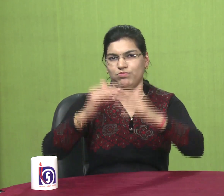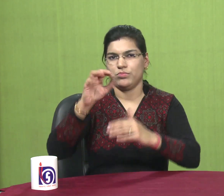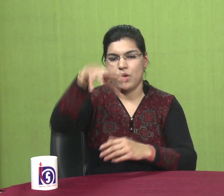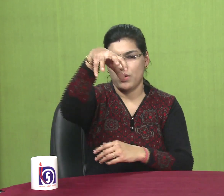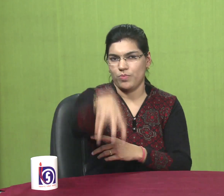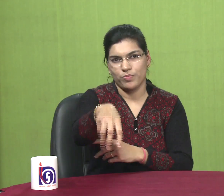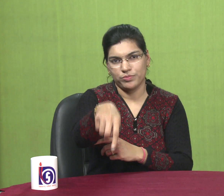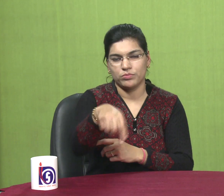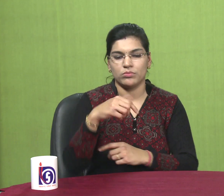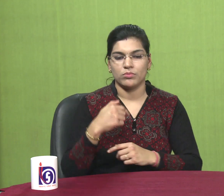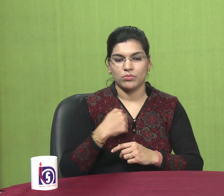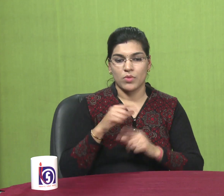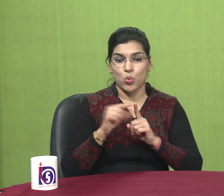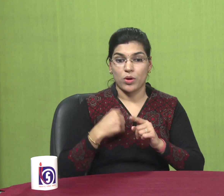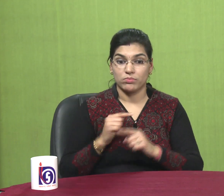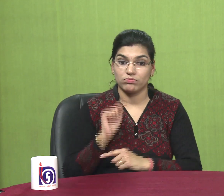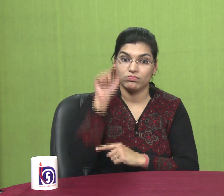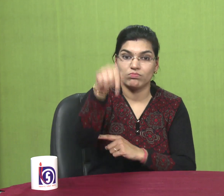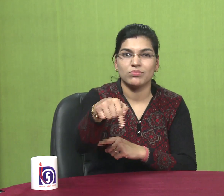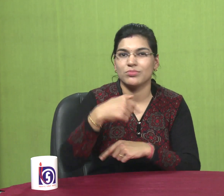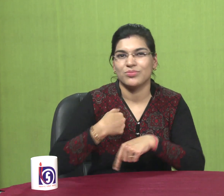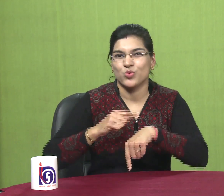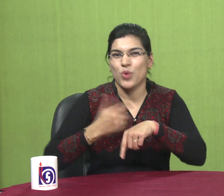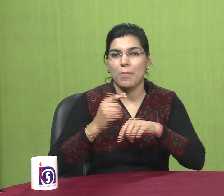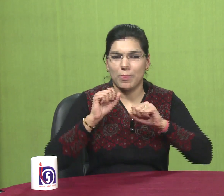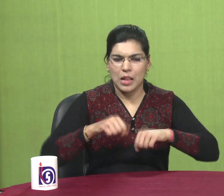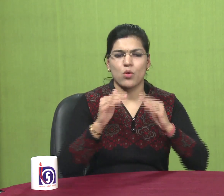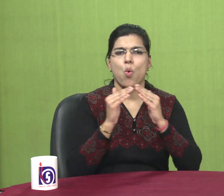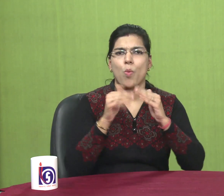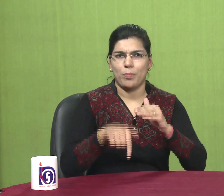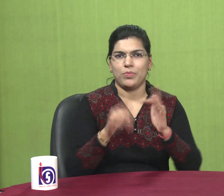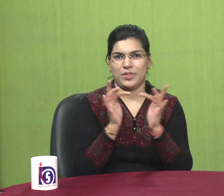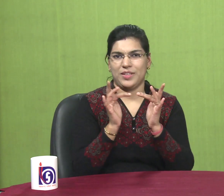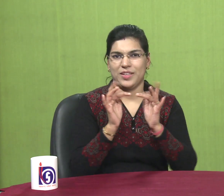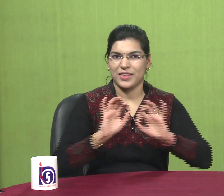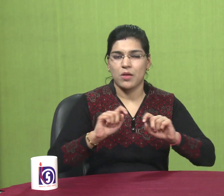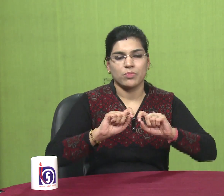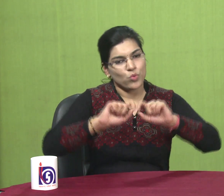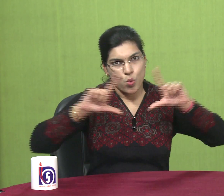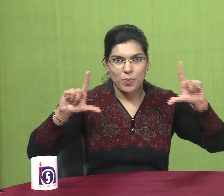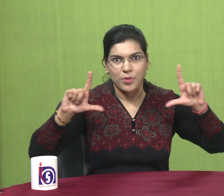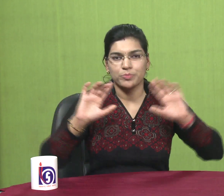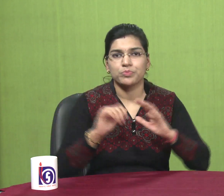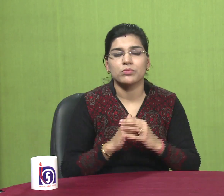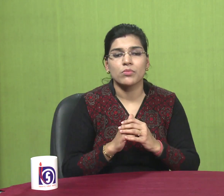identify uniquely an area of the net or an individual on the net. The most